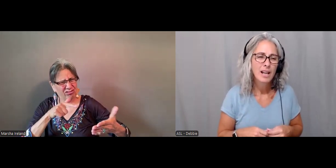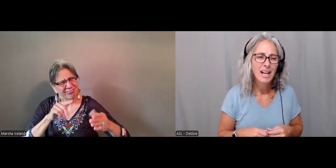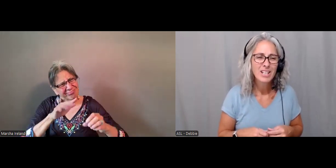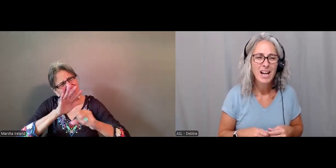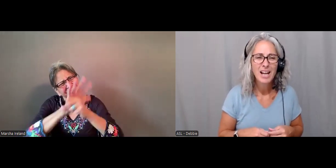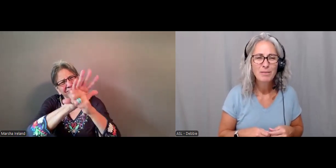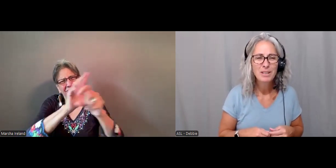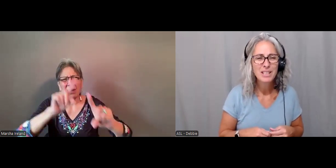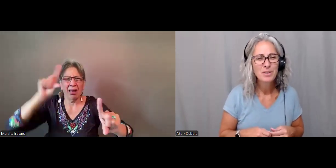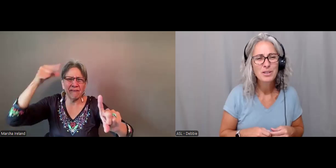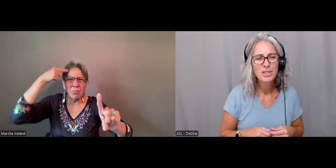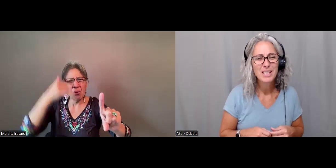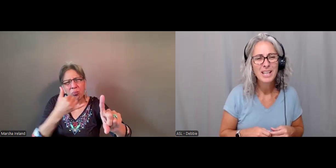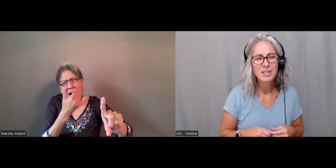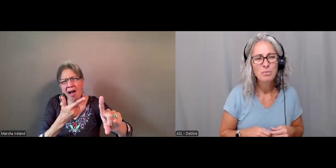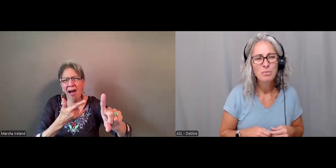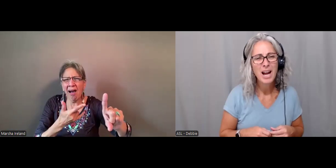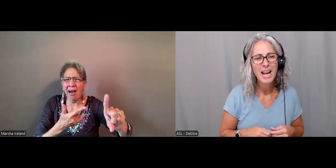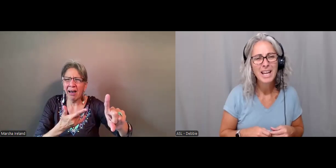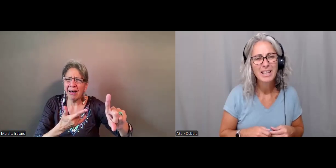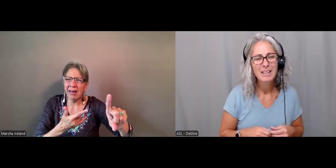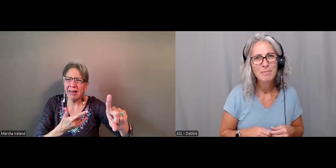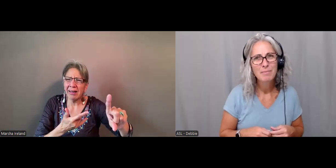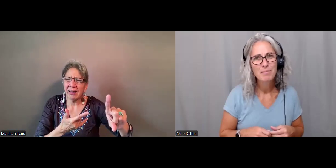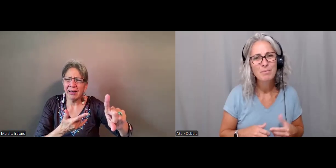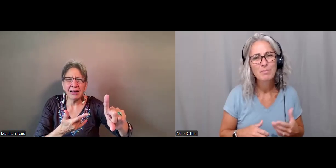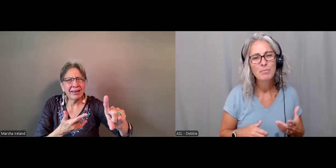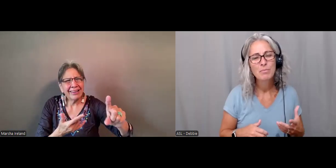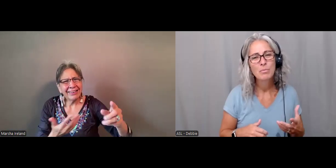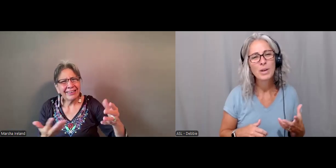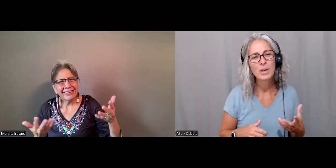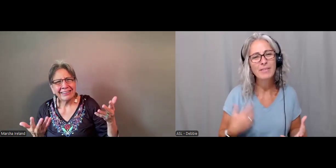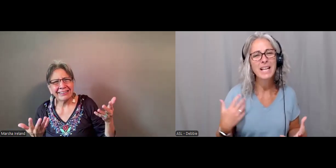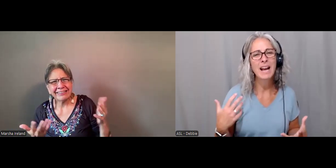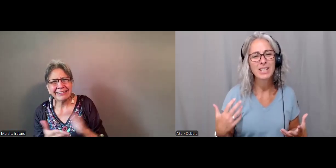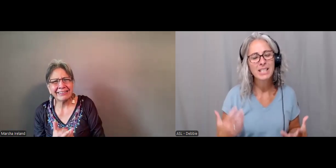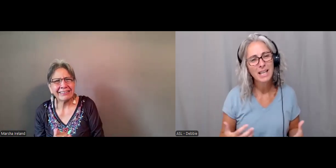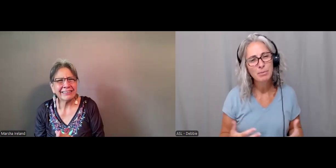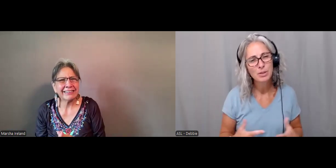And I really don't understand why we have